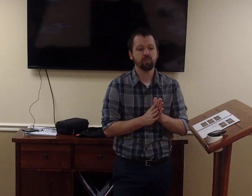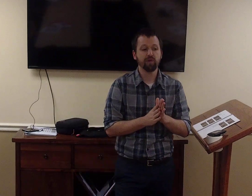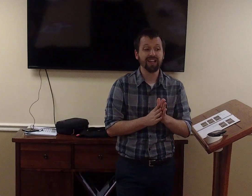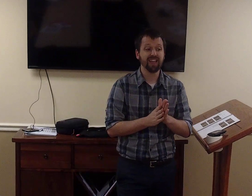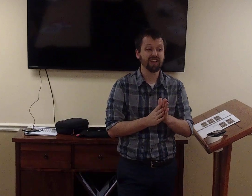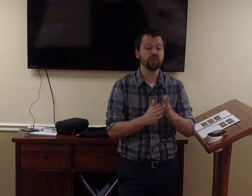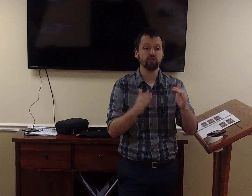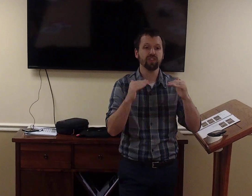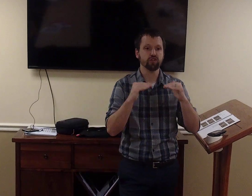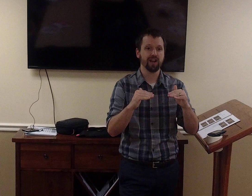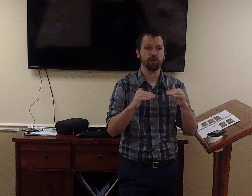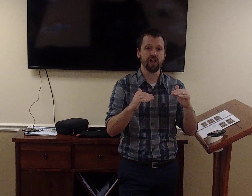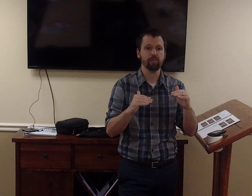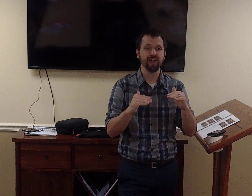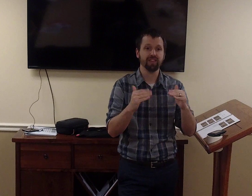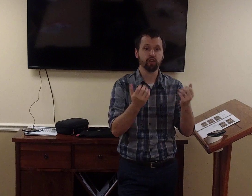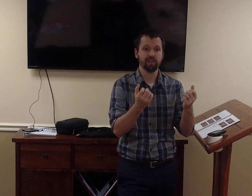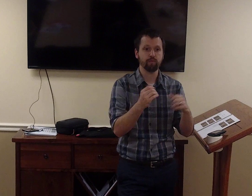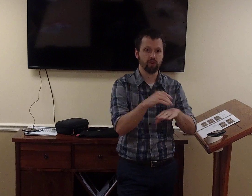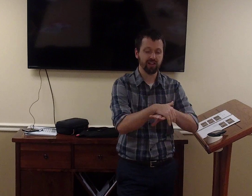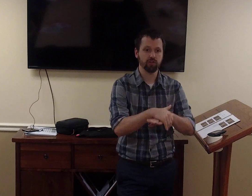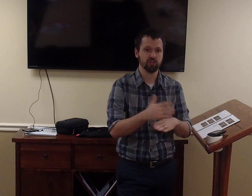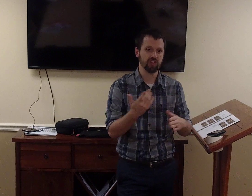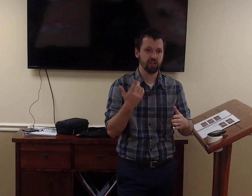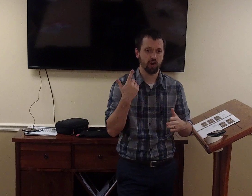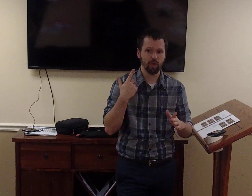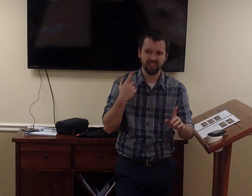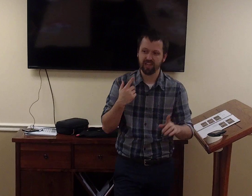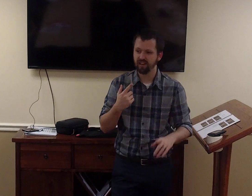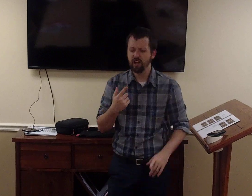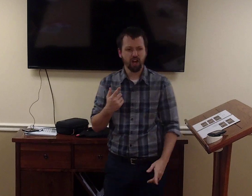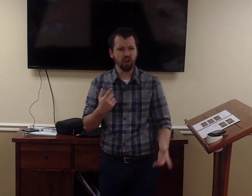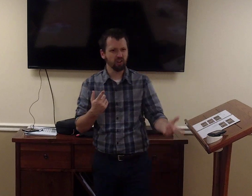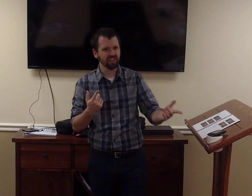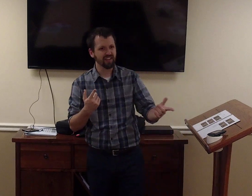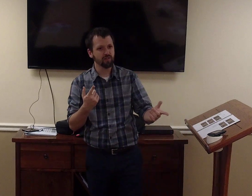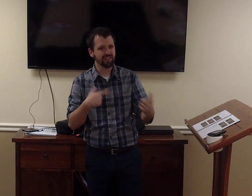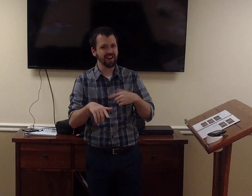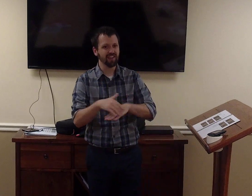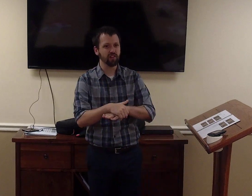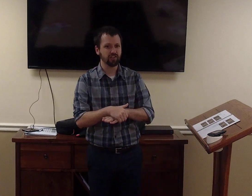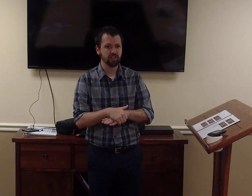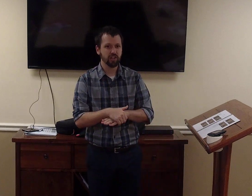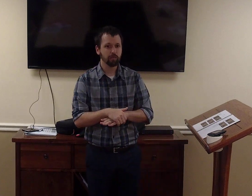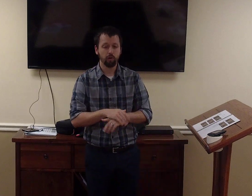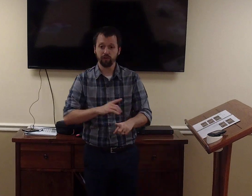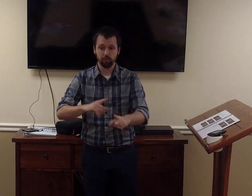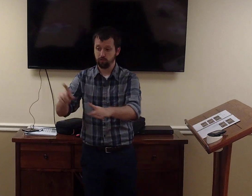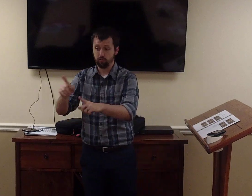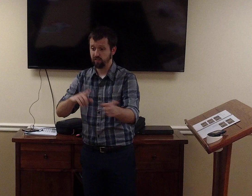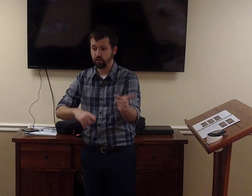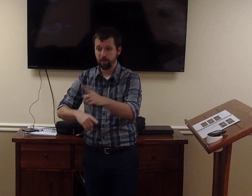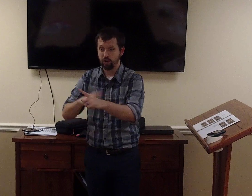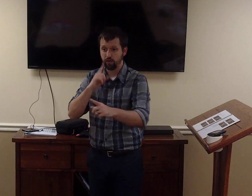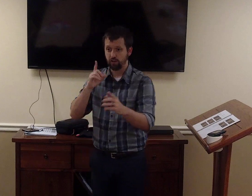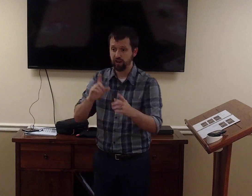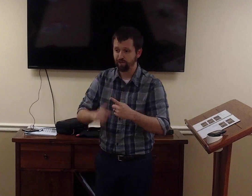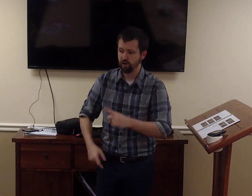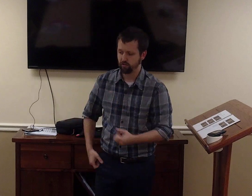But they try to accommodate and they'll sign more English. So then you go away thinking, oh look, they use signed English. But as soon as they go back over to their deaf friends, they're